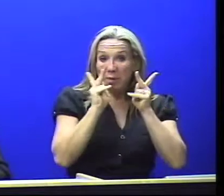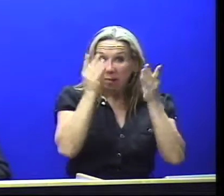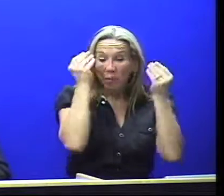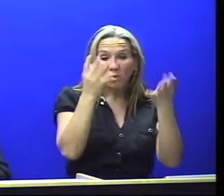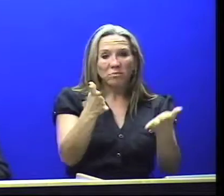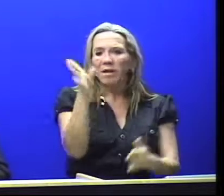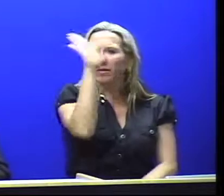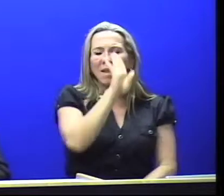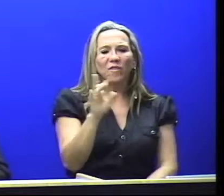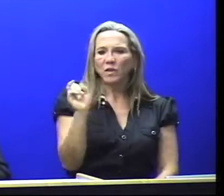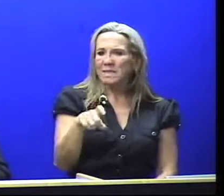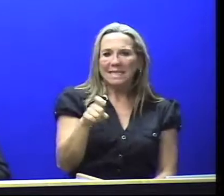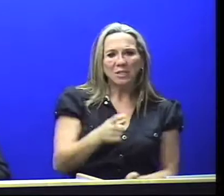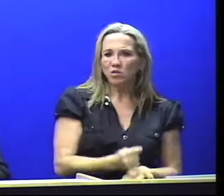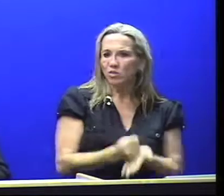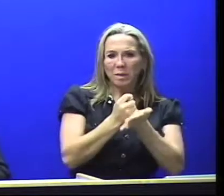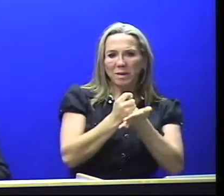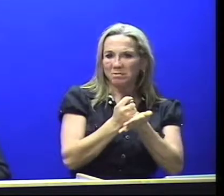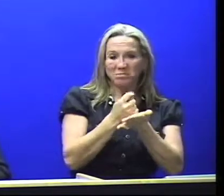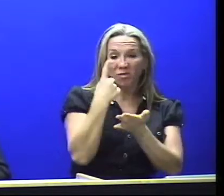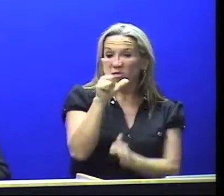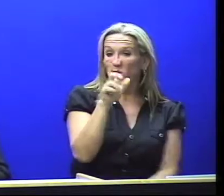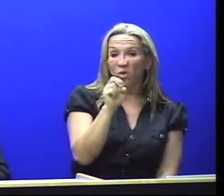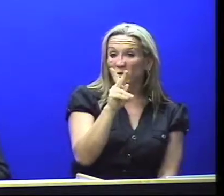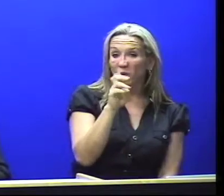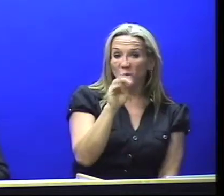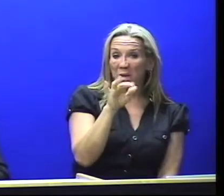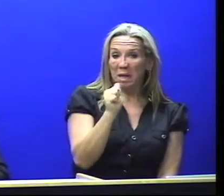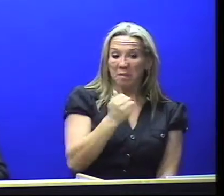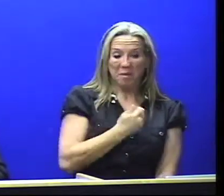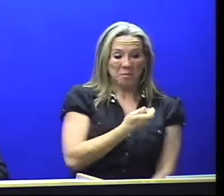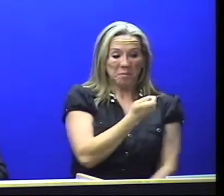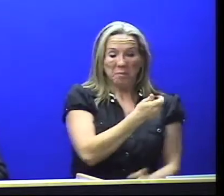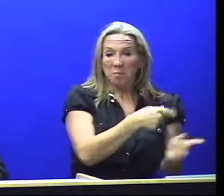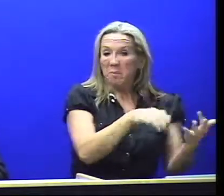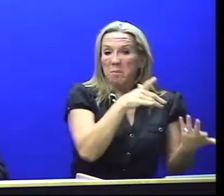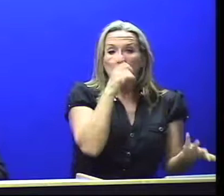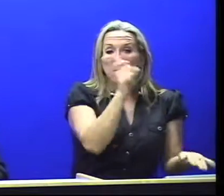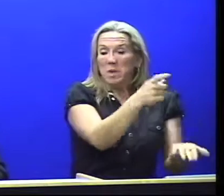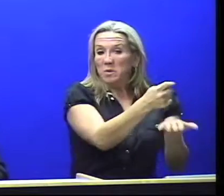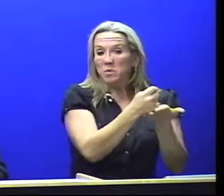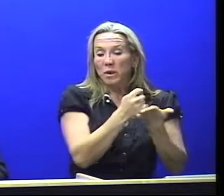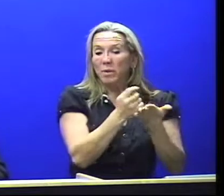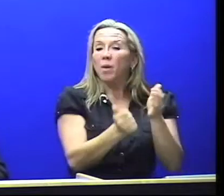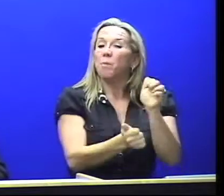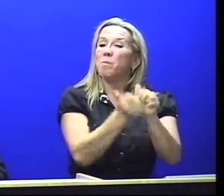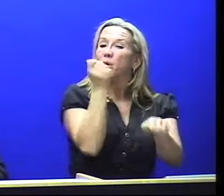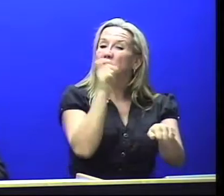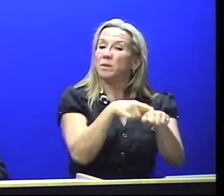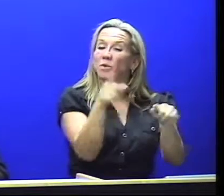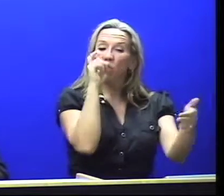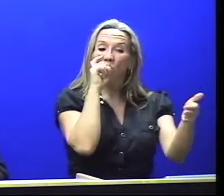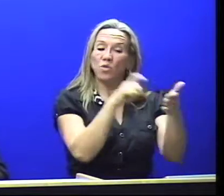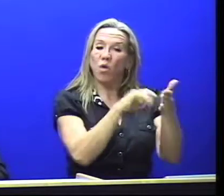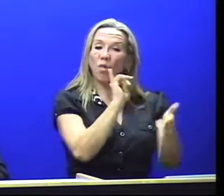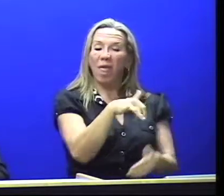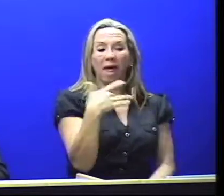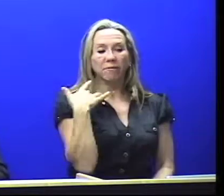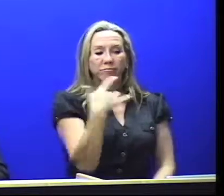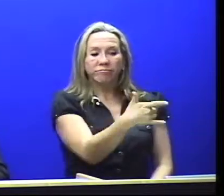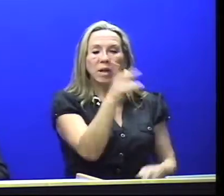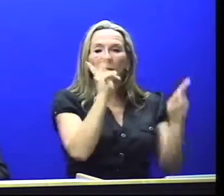ever need treatment for the leukemia. It usually occurs in people who are